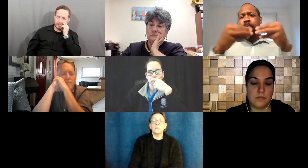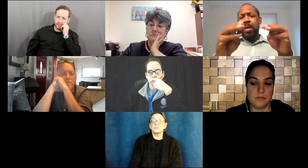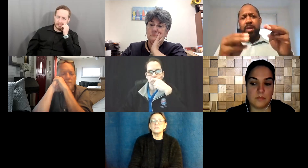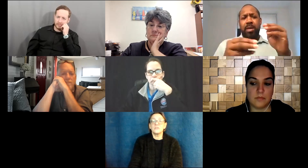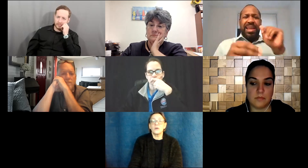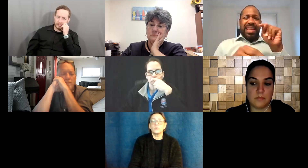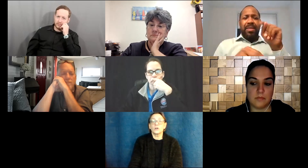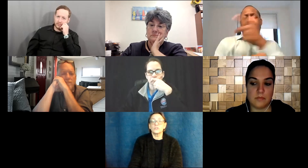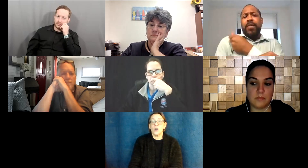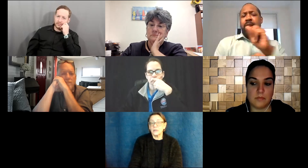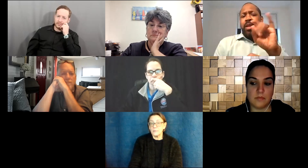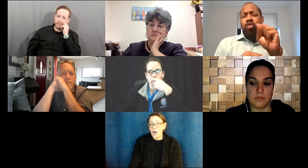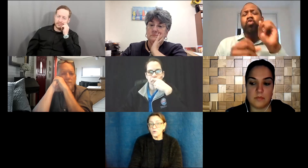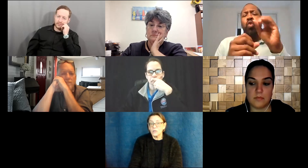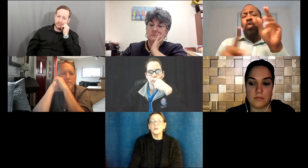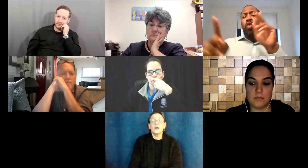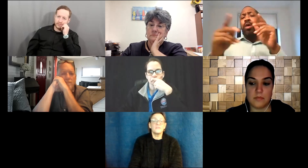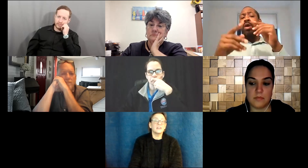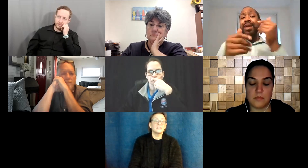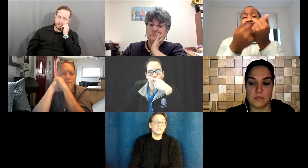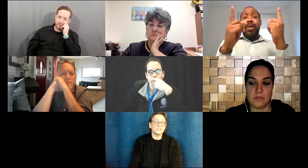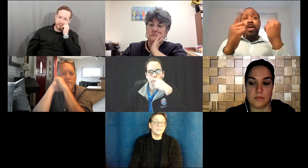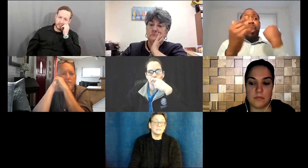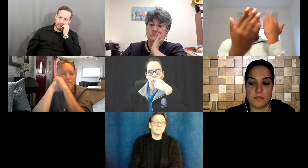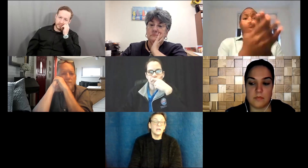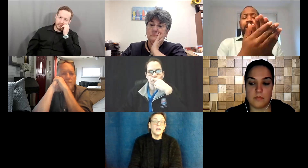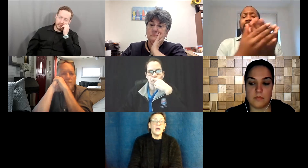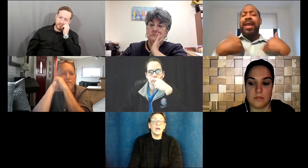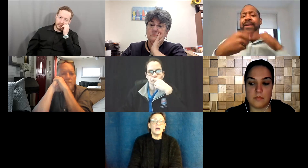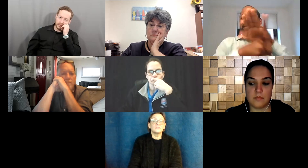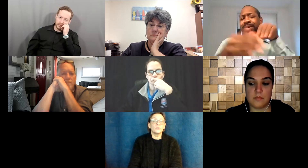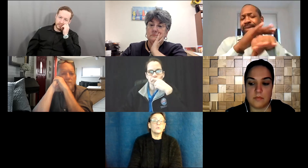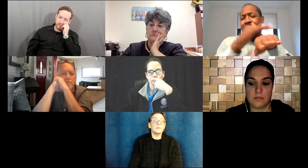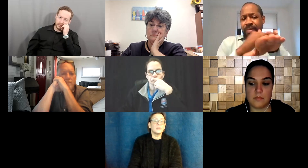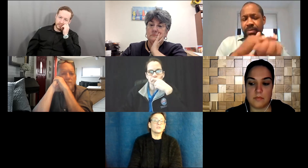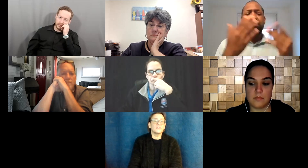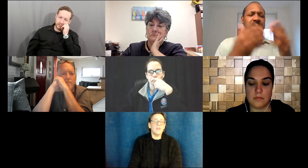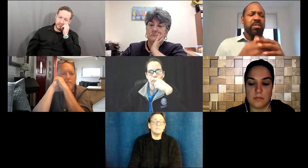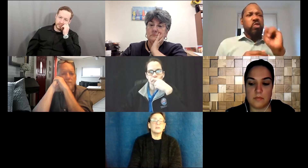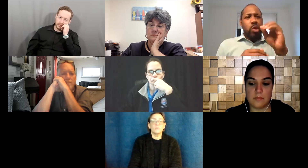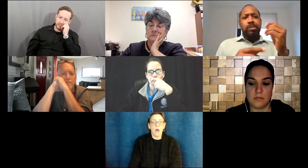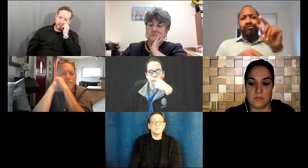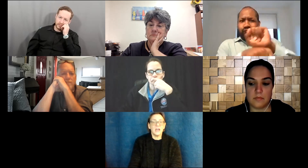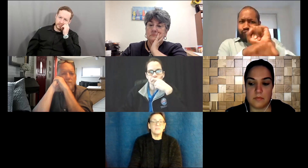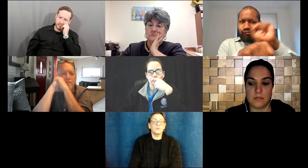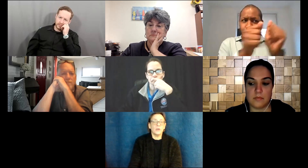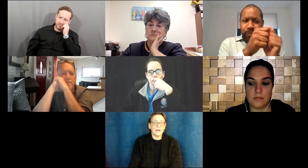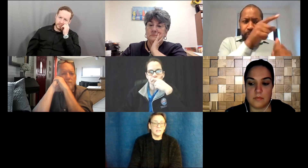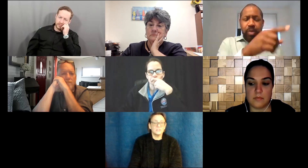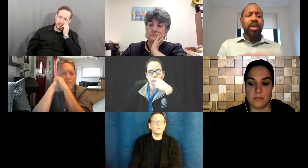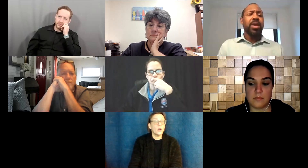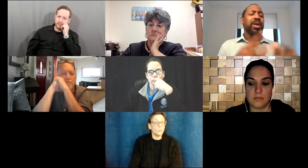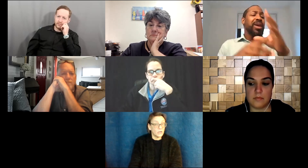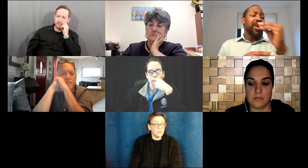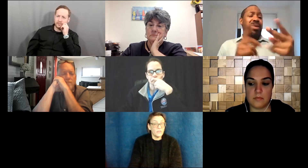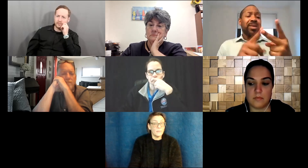different options that we're talking about at the vaccination sites. And so we want to make sure that if anybody arrives, they have full access.